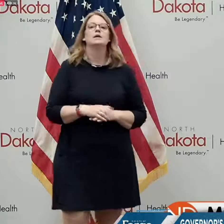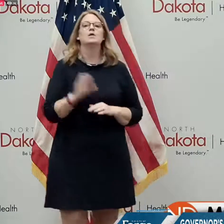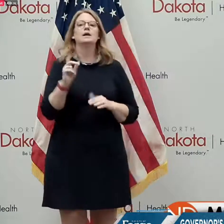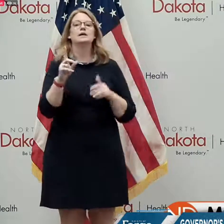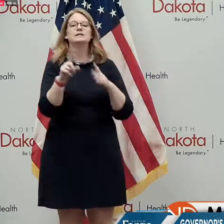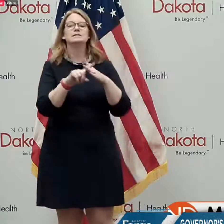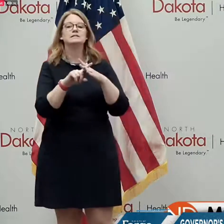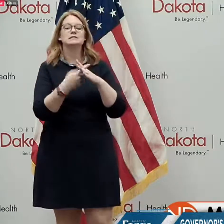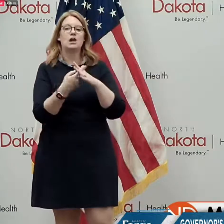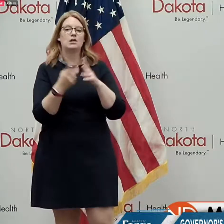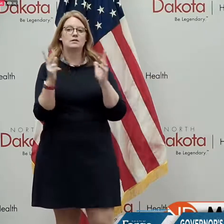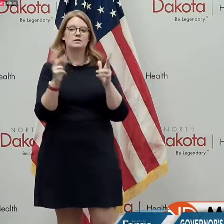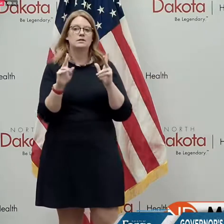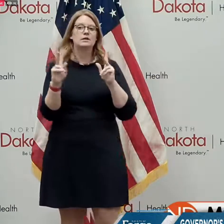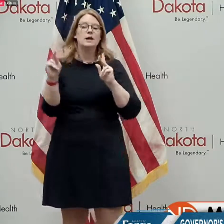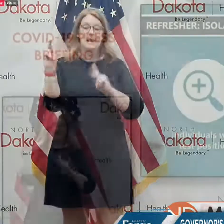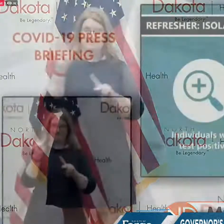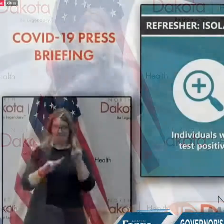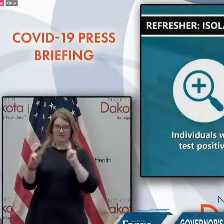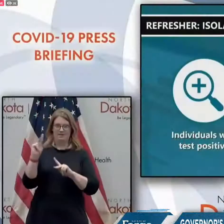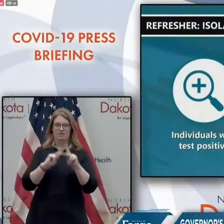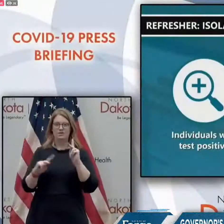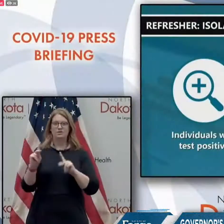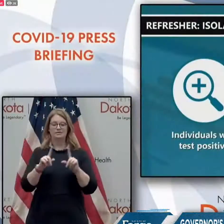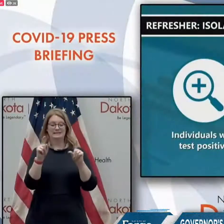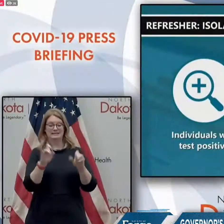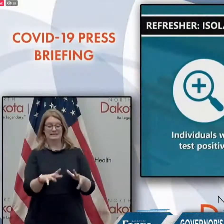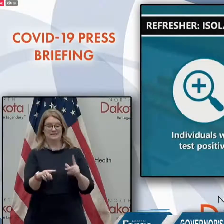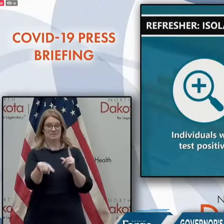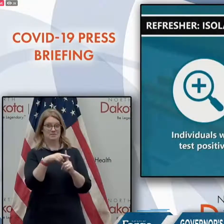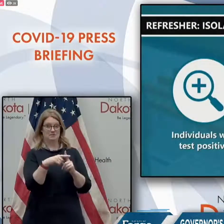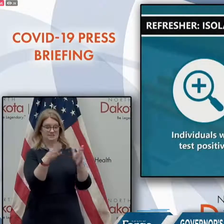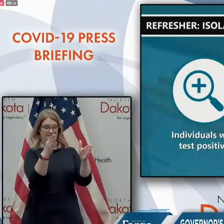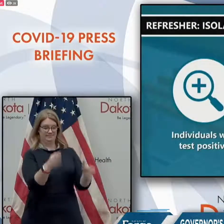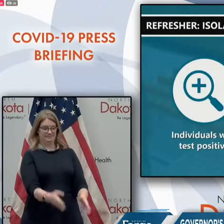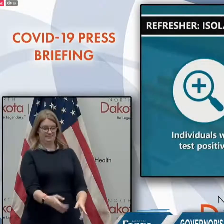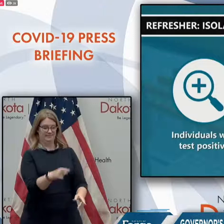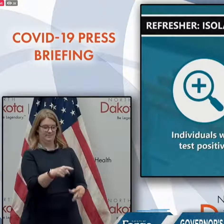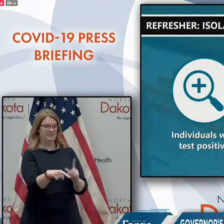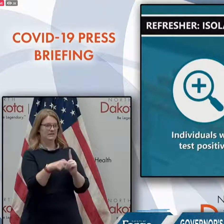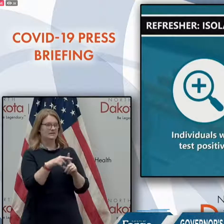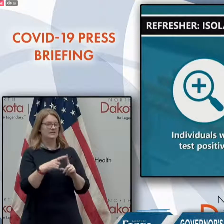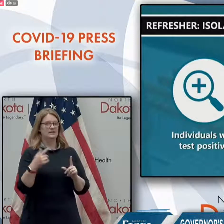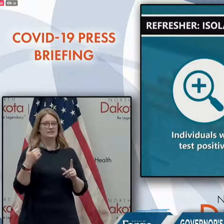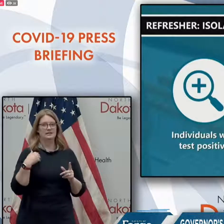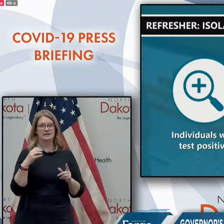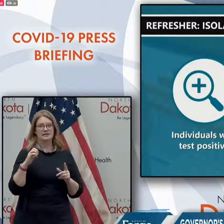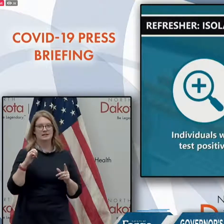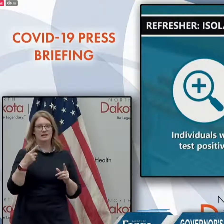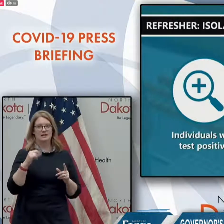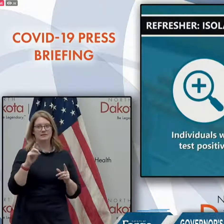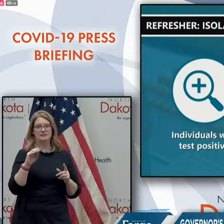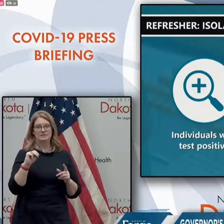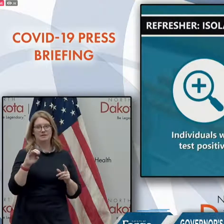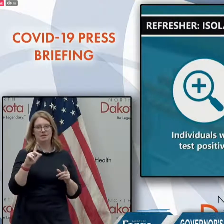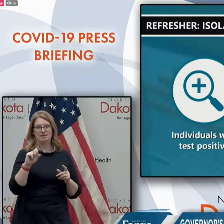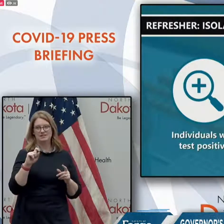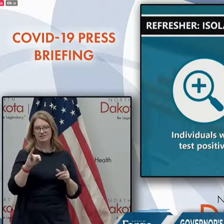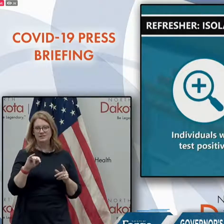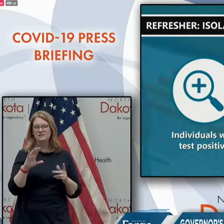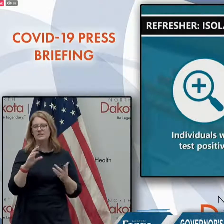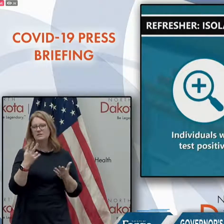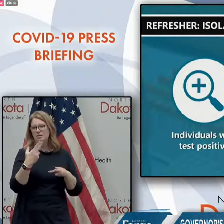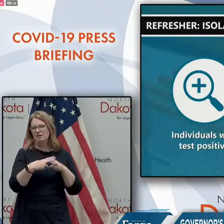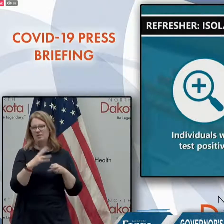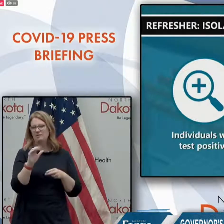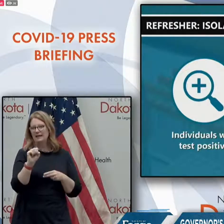going to start off with people who have tested positive for COVID-19, which as an epidemiologist, we also call them cases, if you hear that